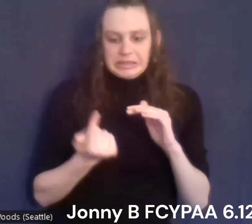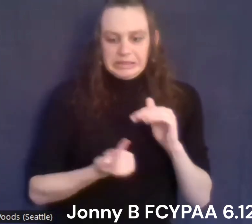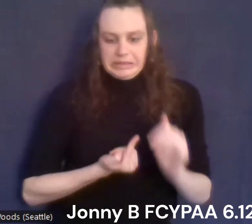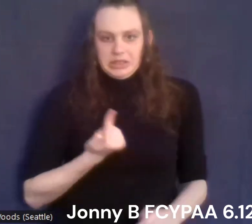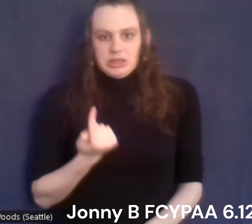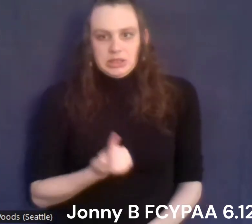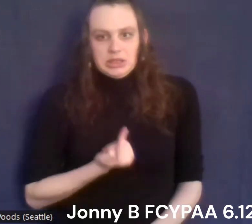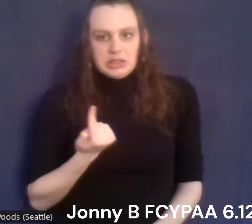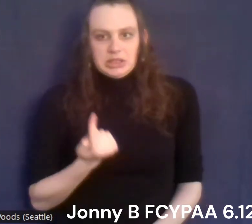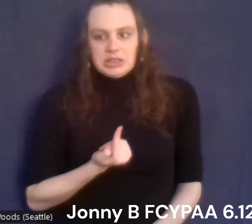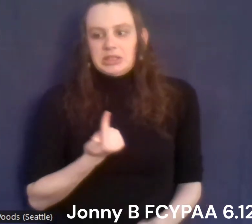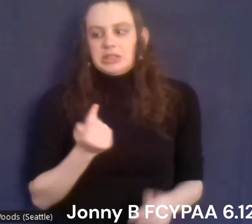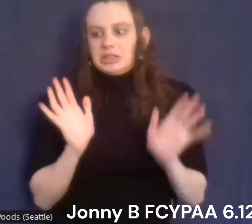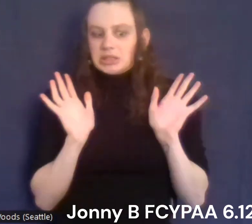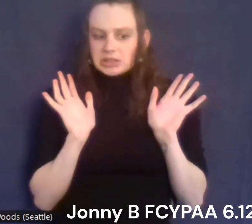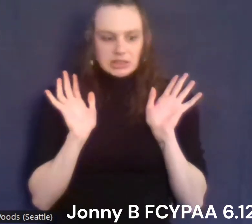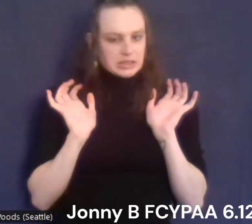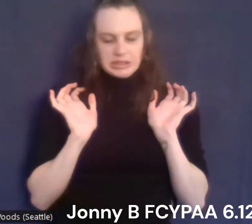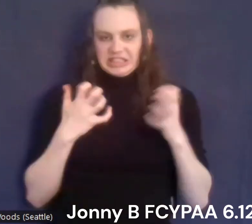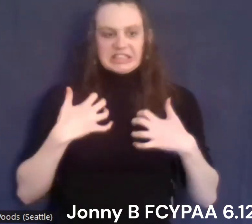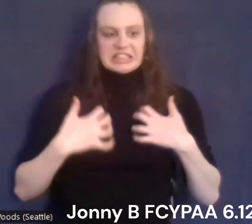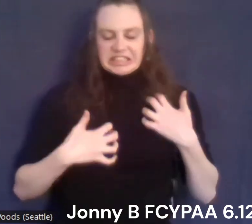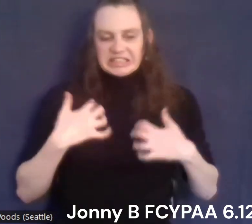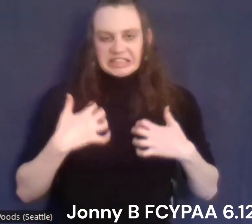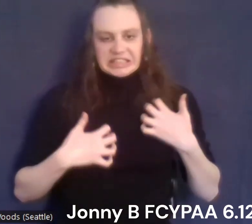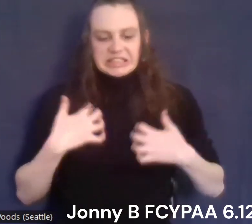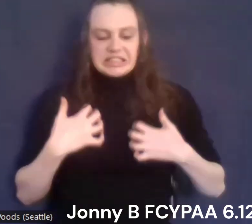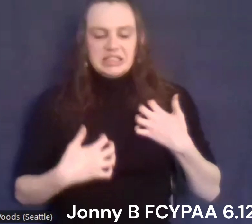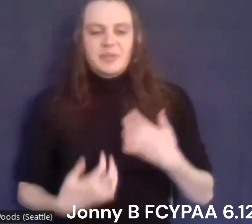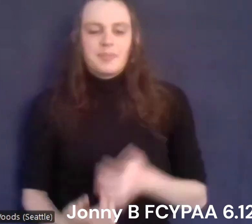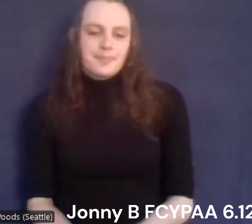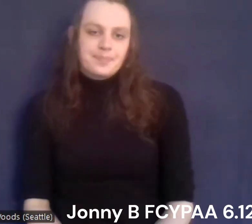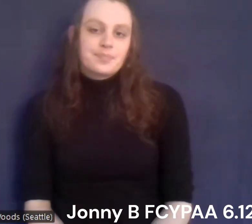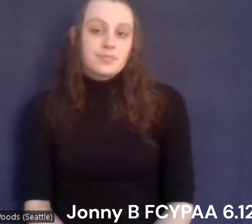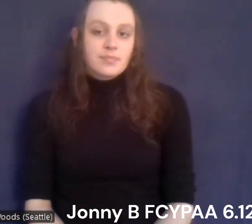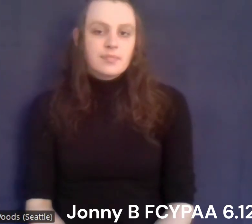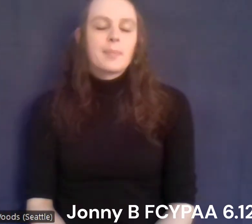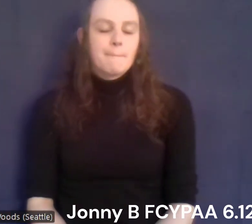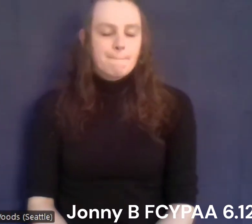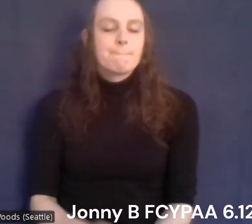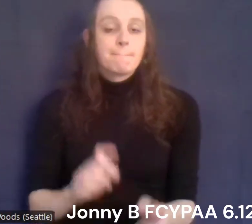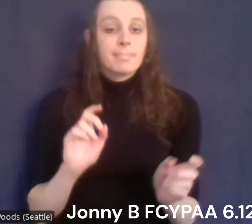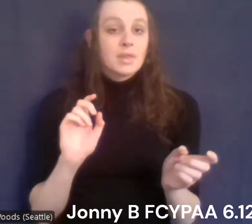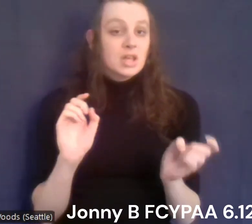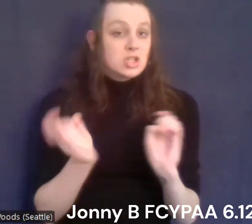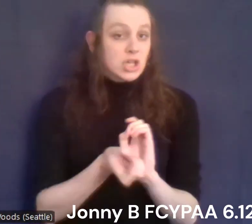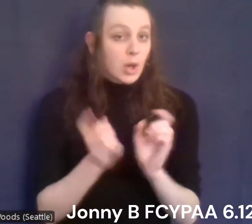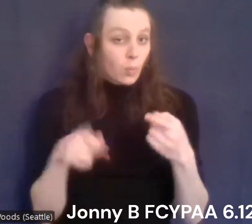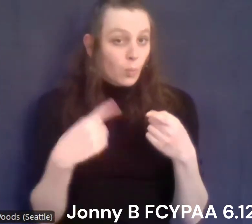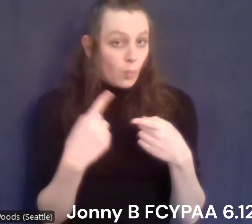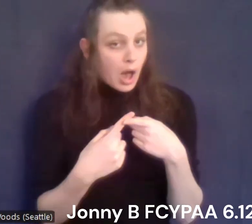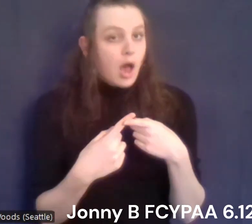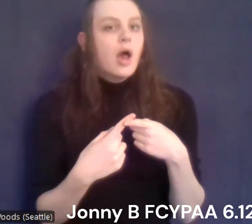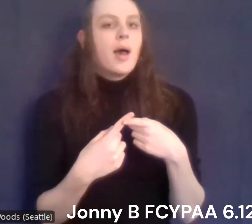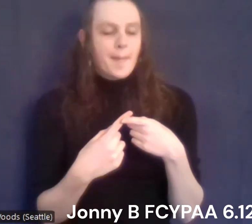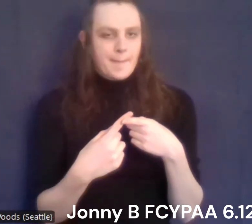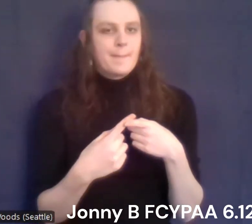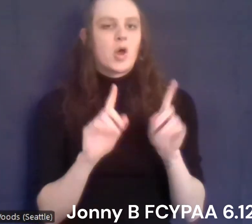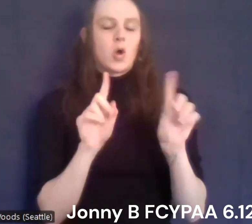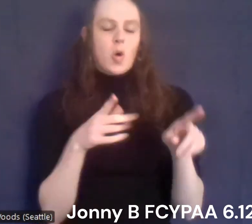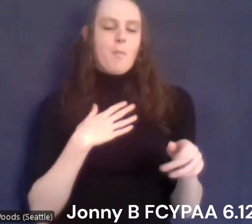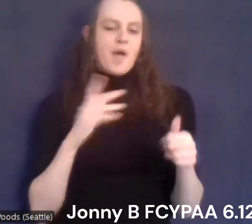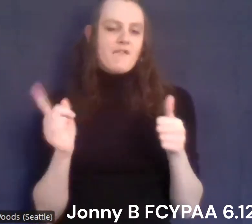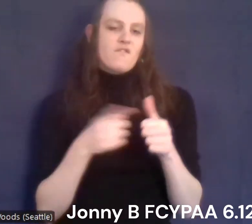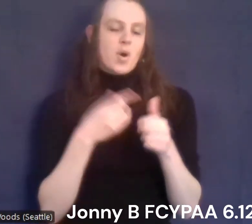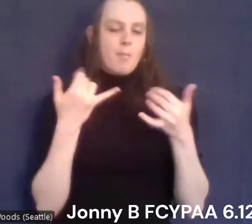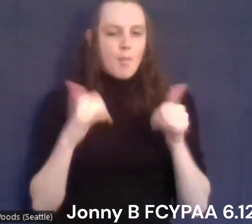wanted to crawl out of my skin. And that all changed when I went to that first party and I got those drinks